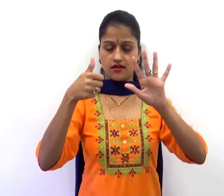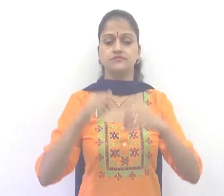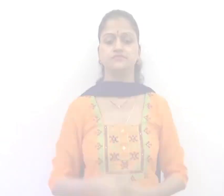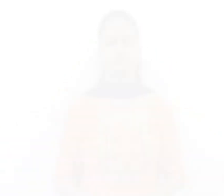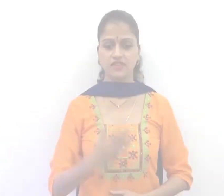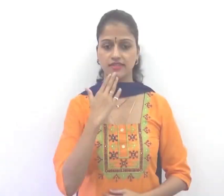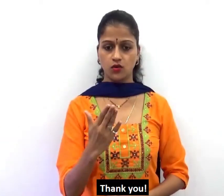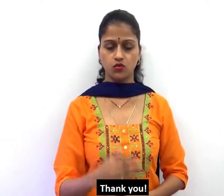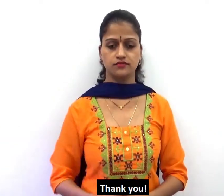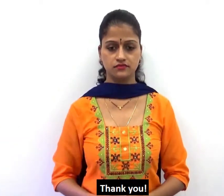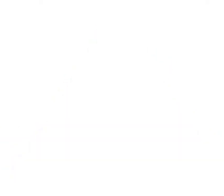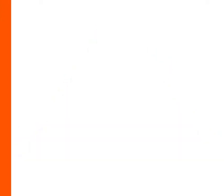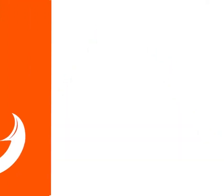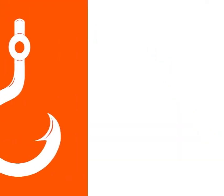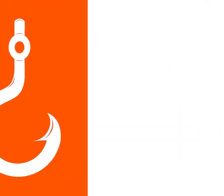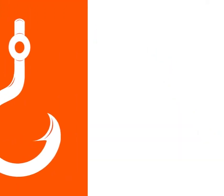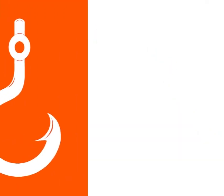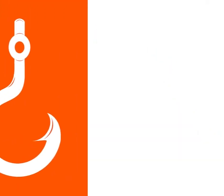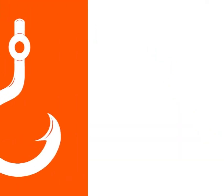thank you is You